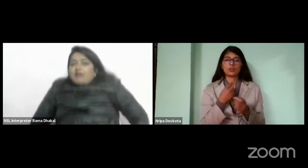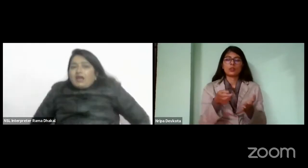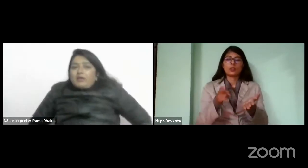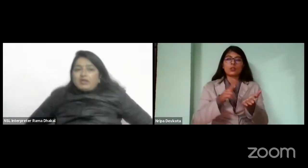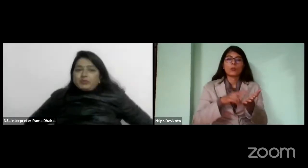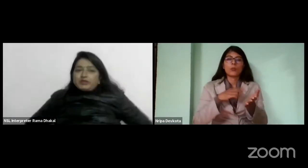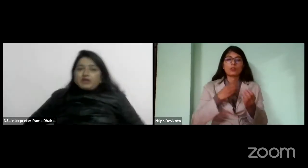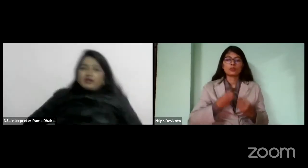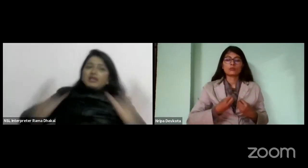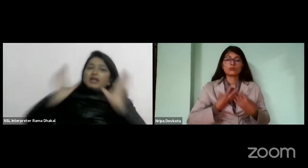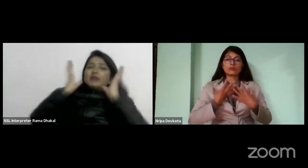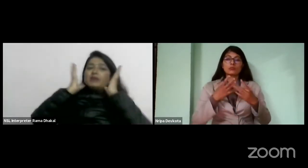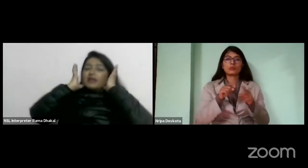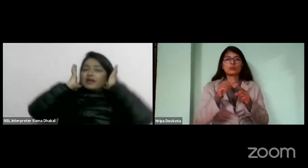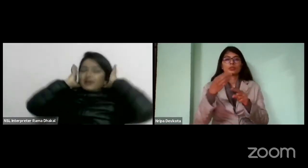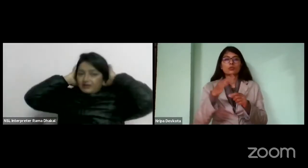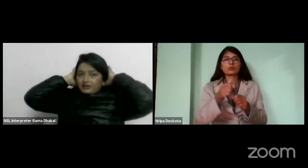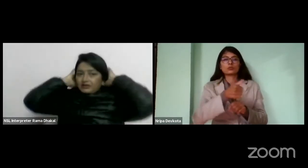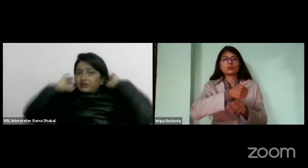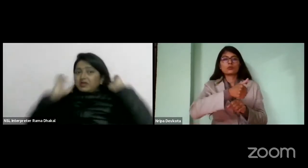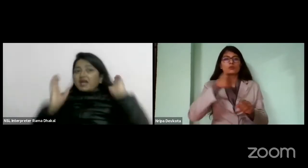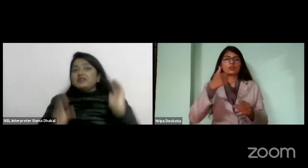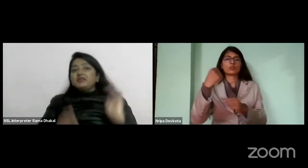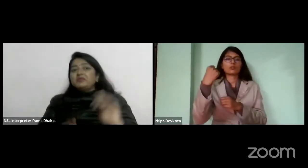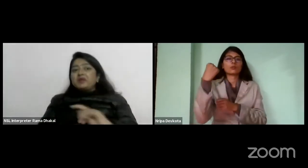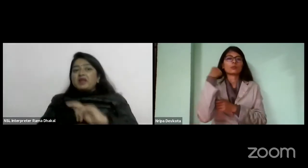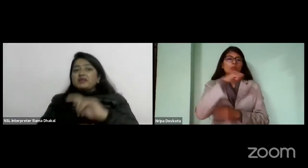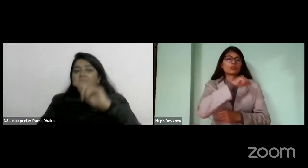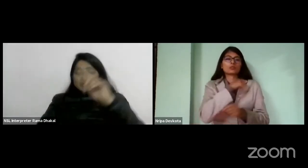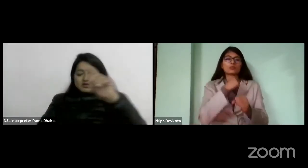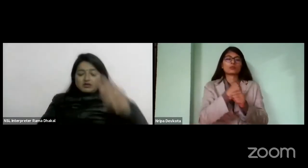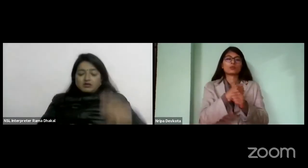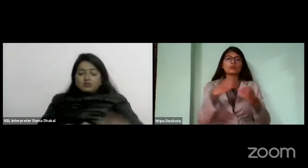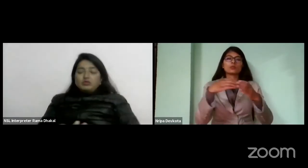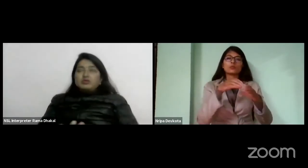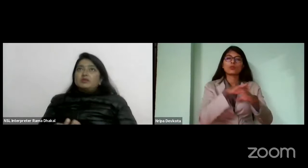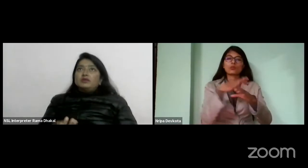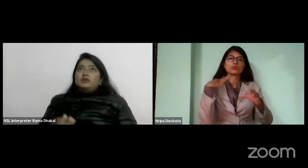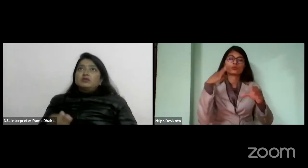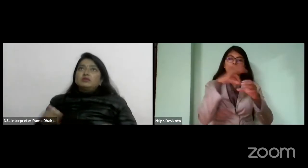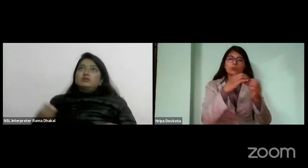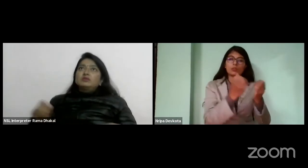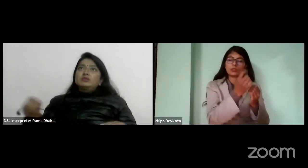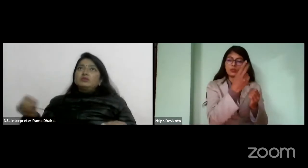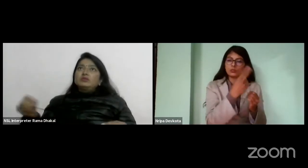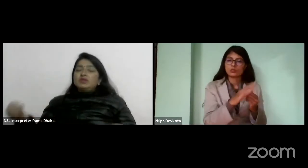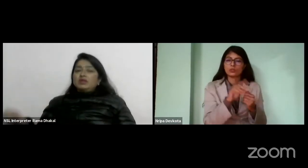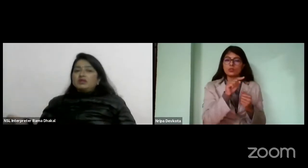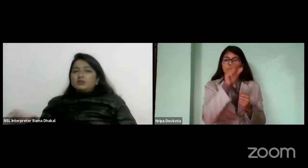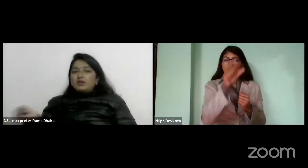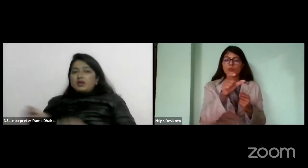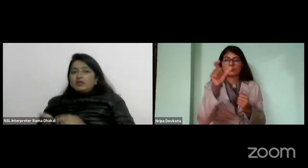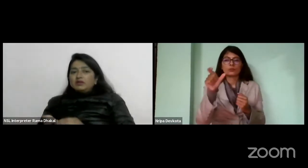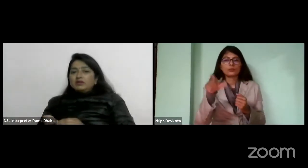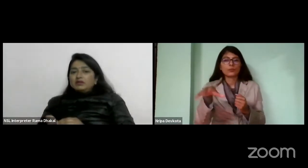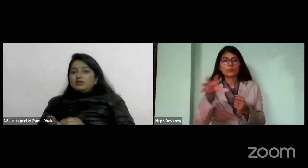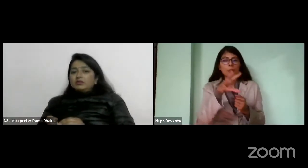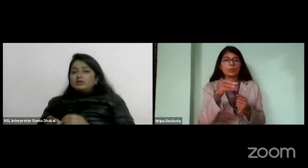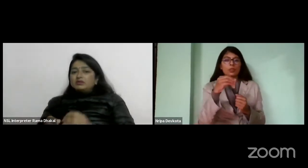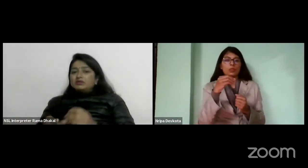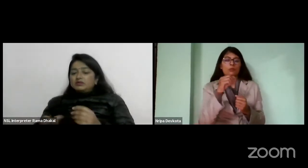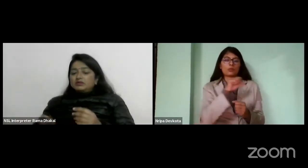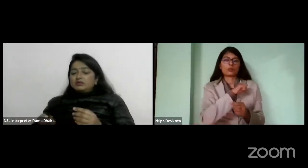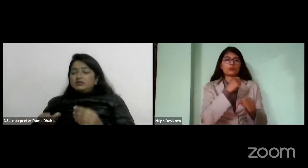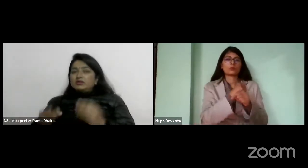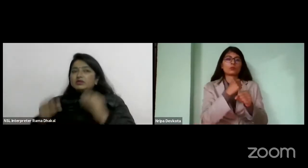overwhelmed to see the extremely strong representation of sex worker groups and to hear both from individuals who are sex workers themselves, but